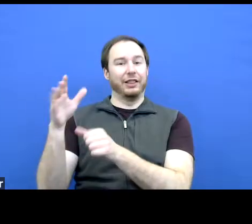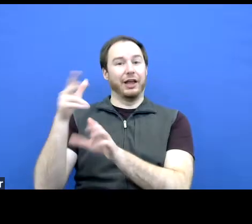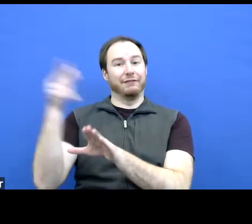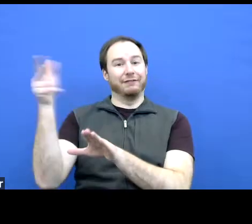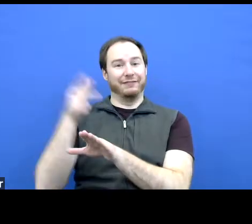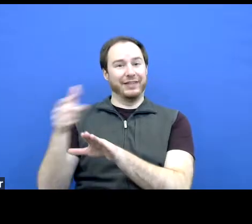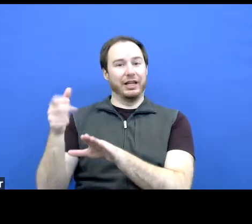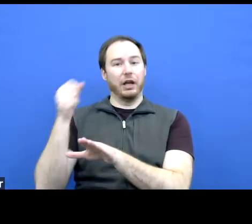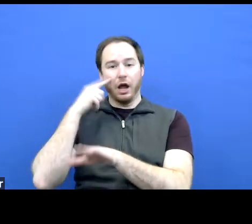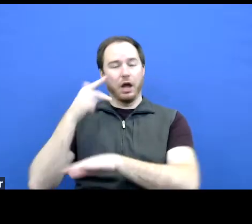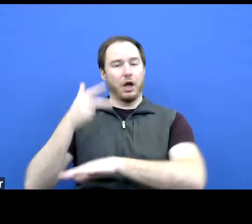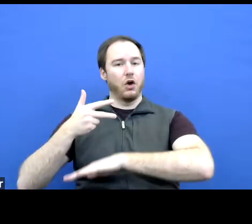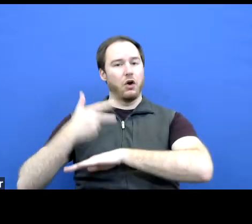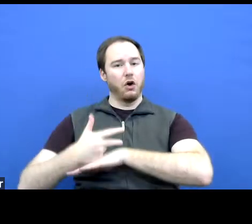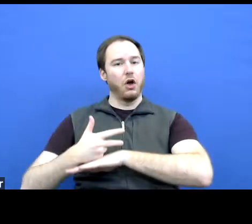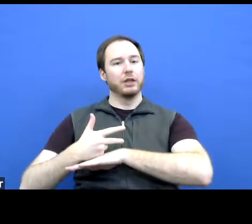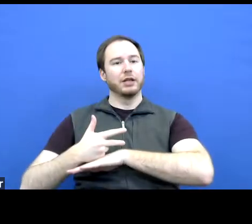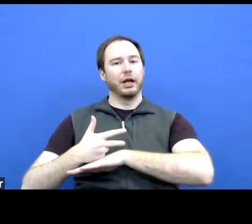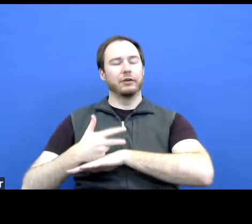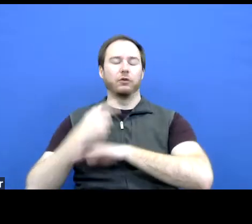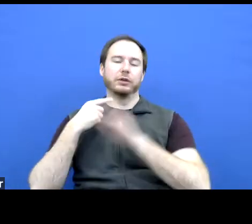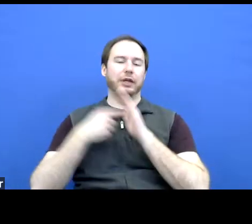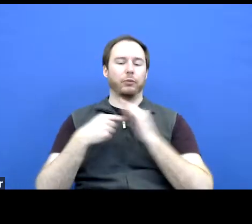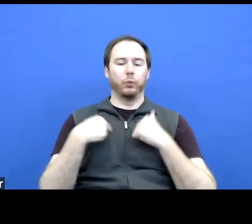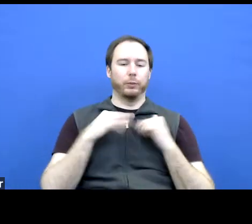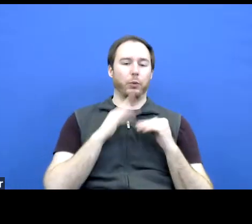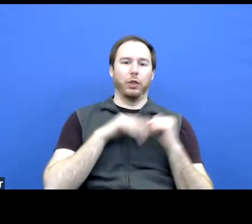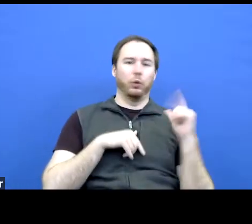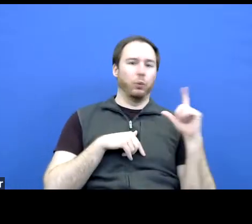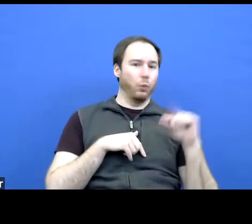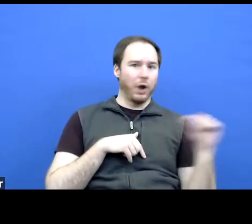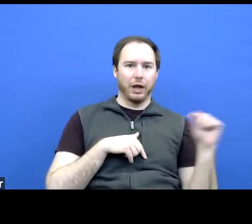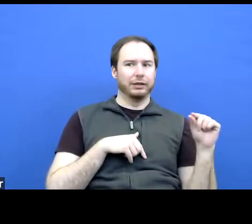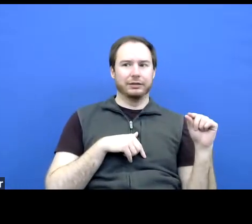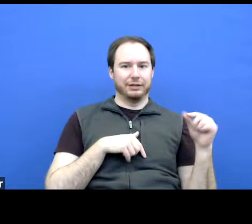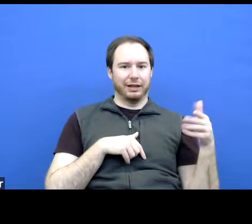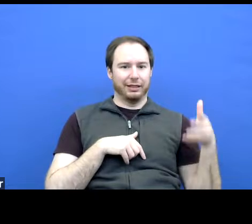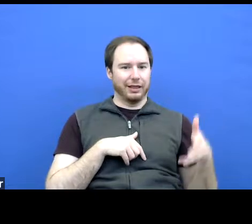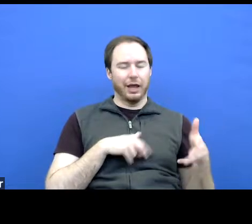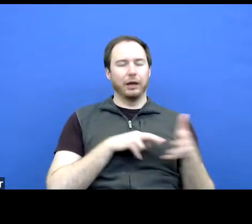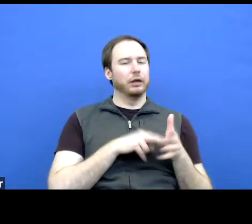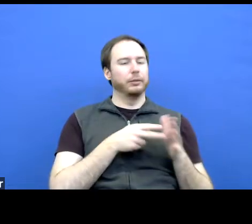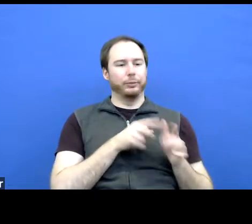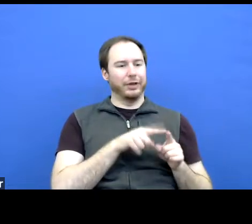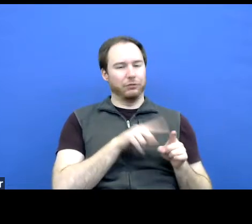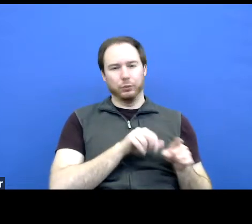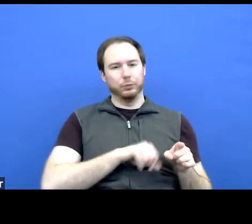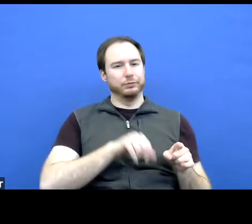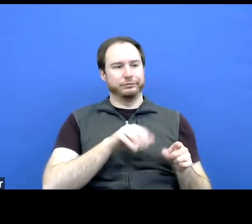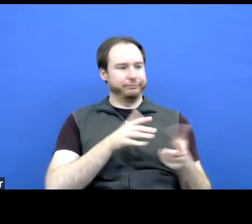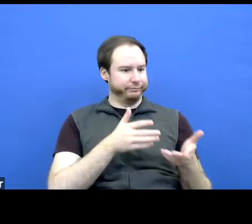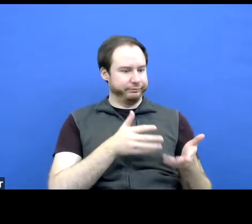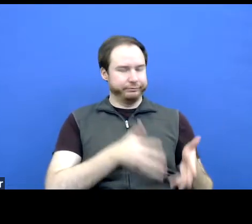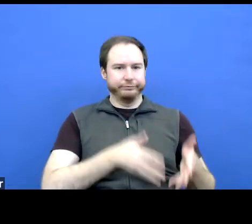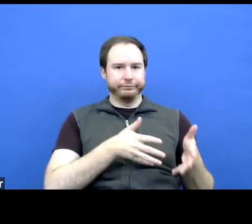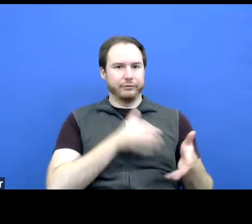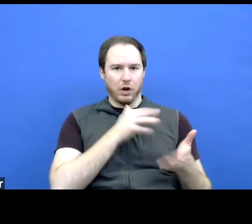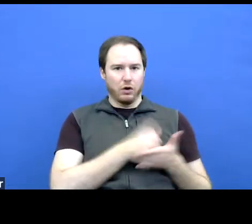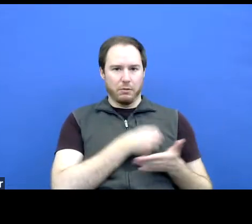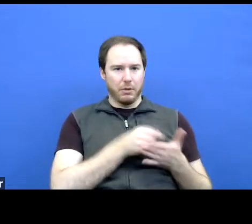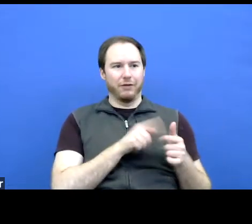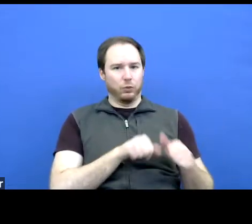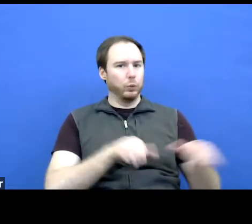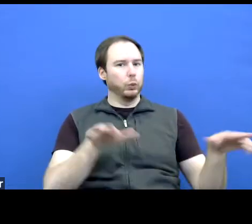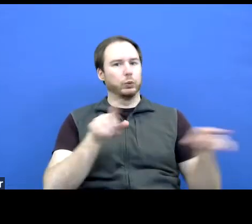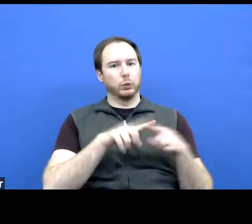given point, I mean, honestly, like if we have more than 20 cars on the ground at a location, we either have to move them out to a location that's going to